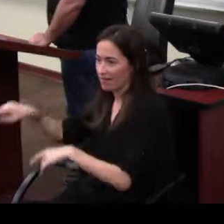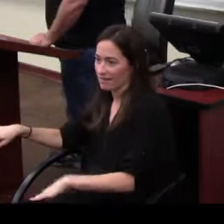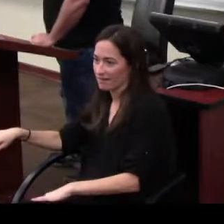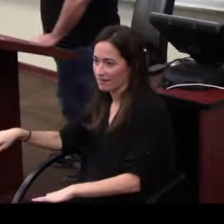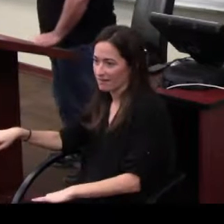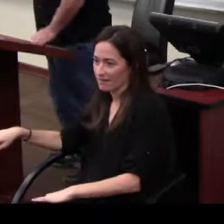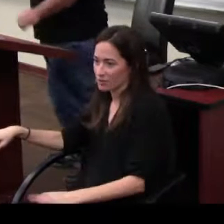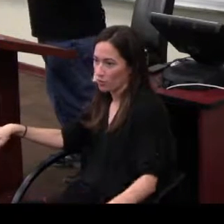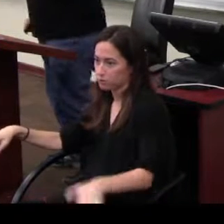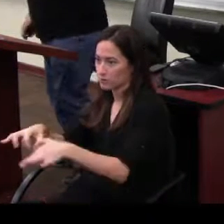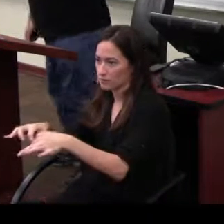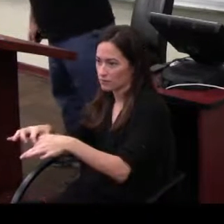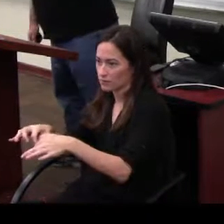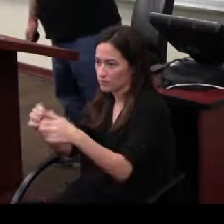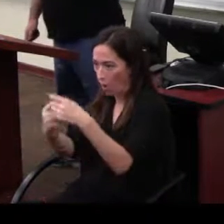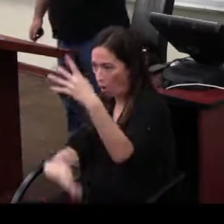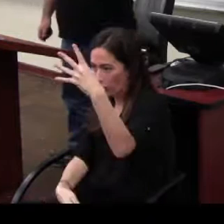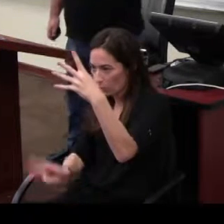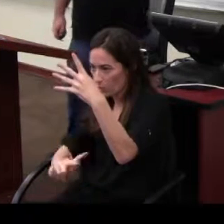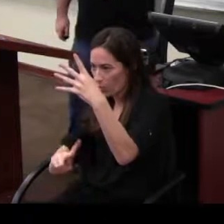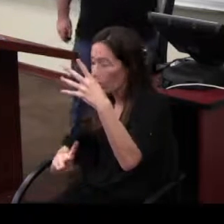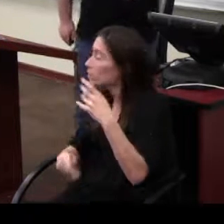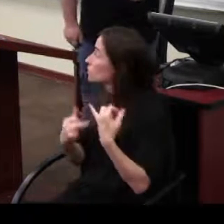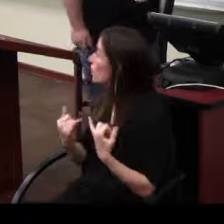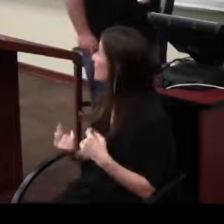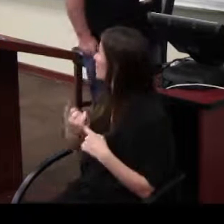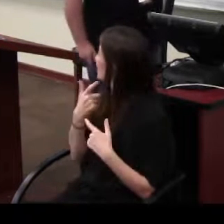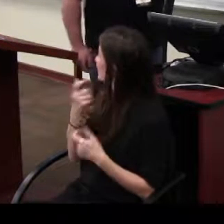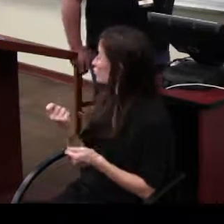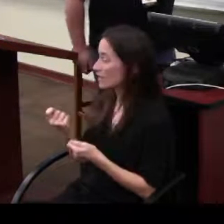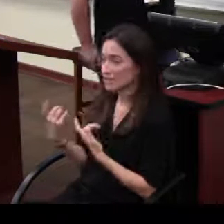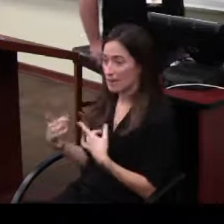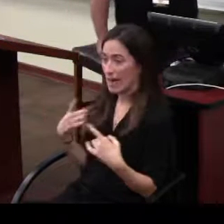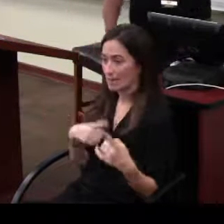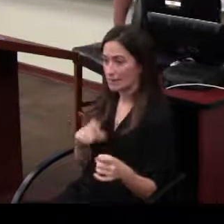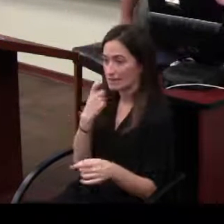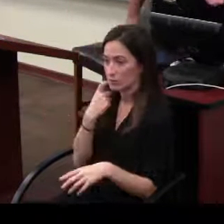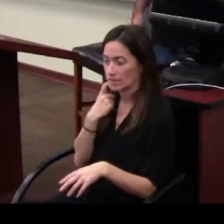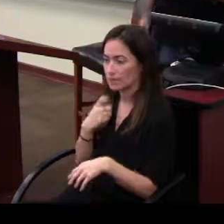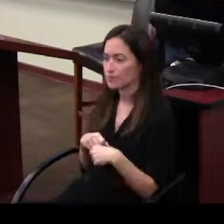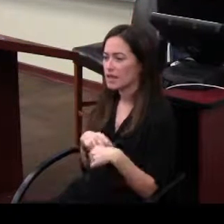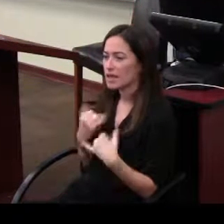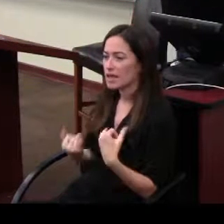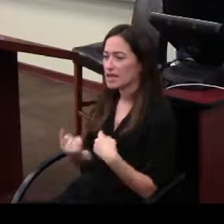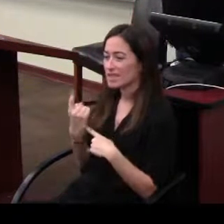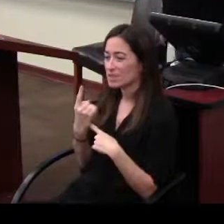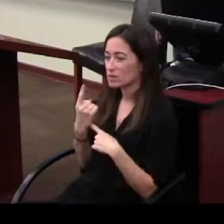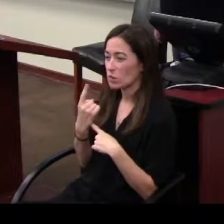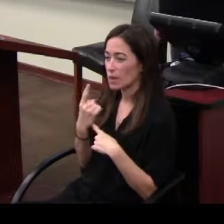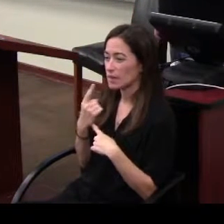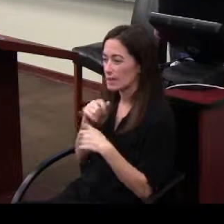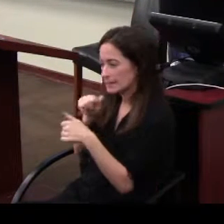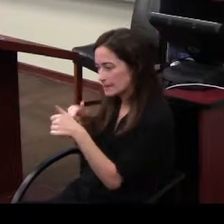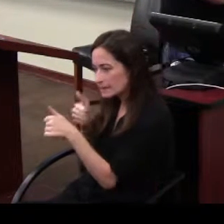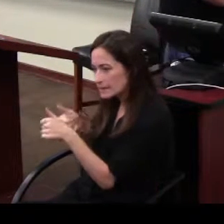This is an interesting one right here that's been going around lately. So this one preys on